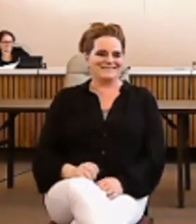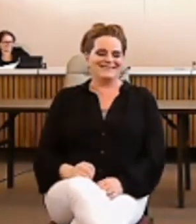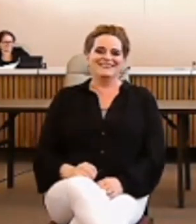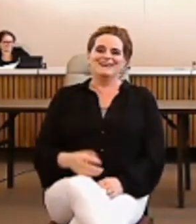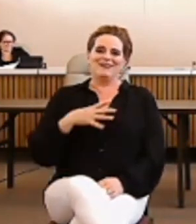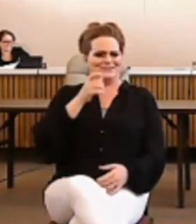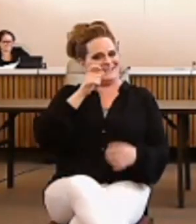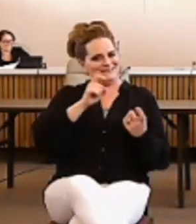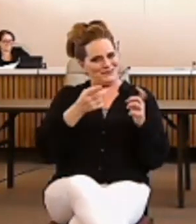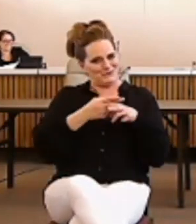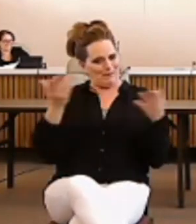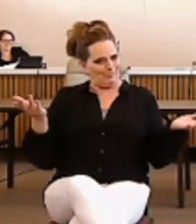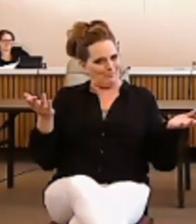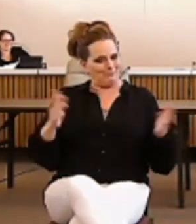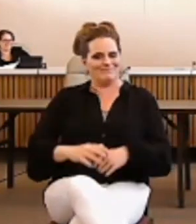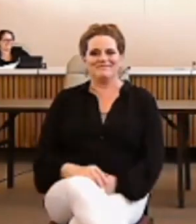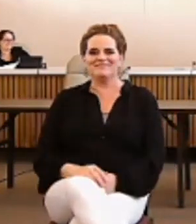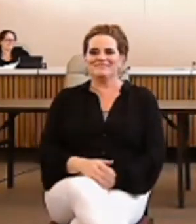changed?